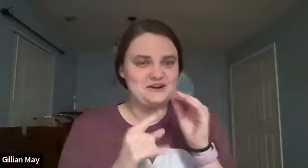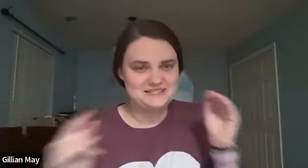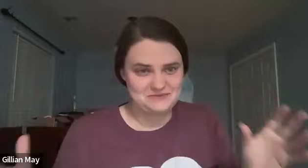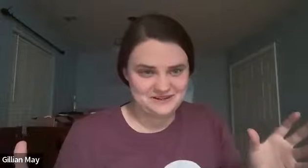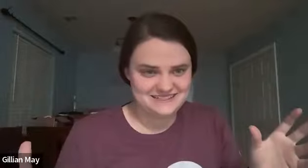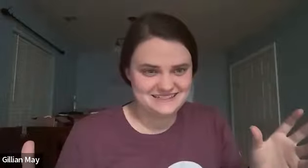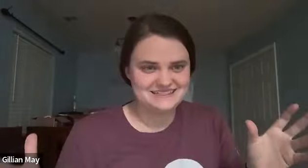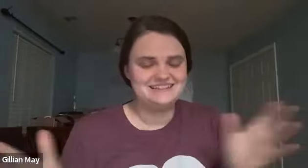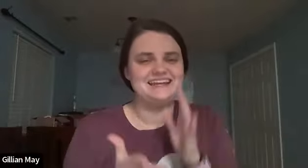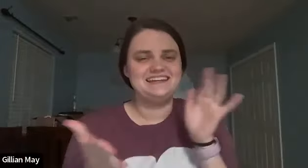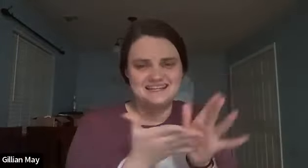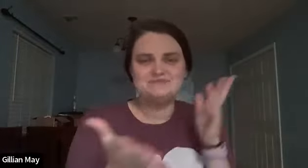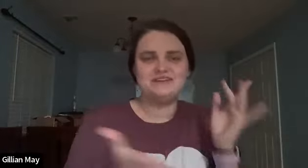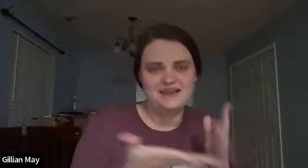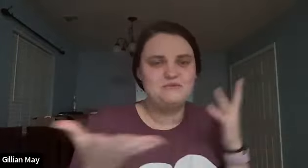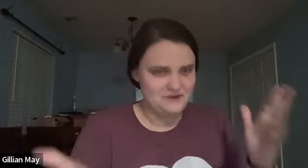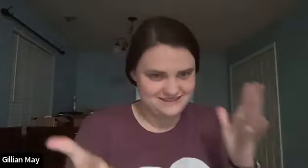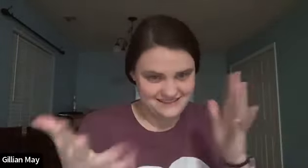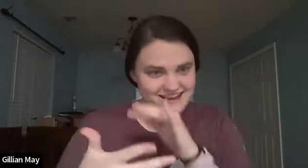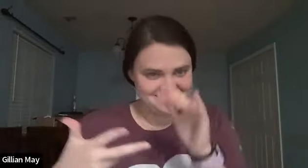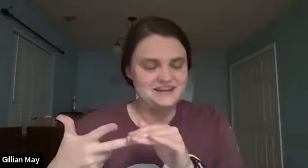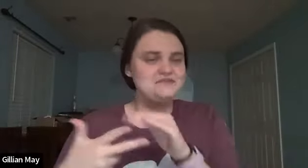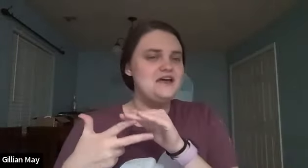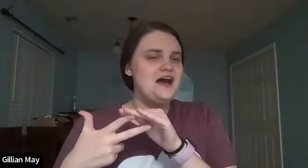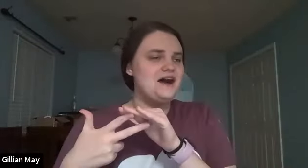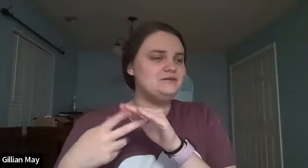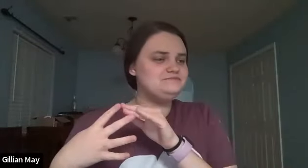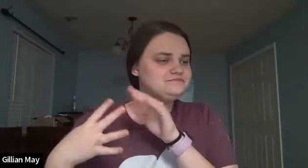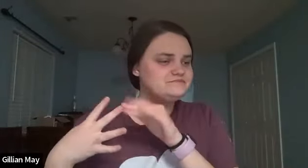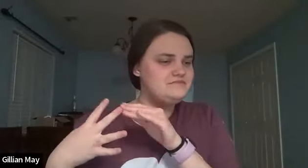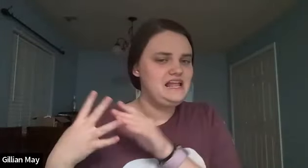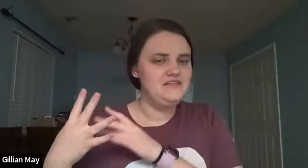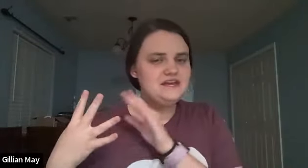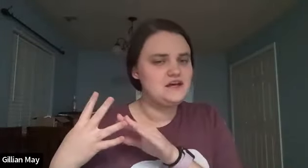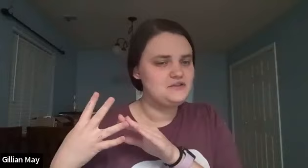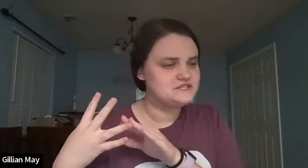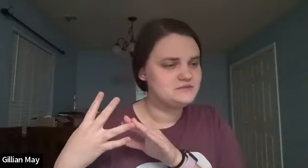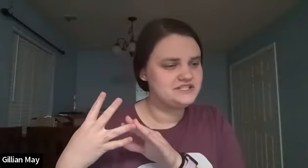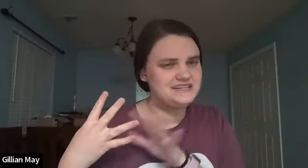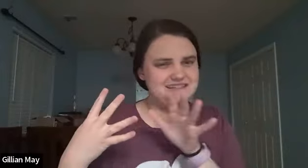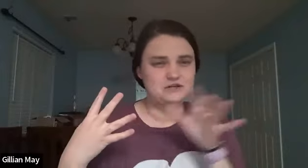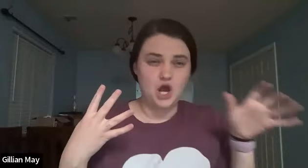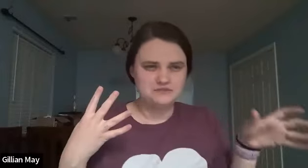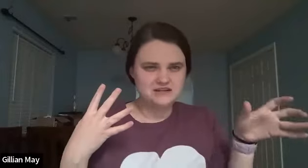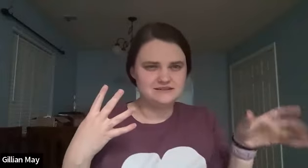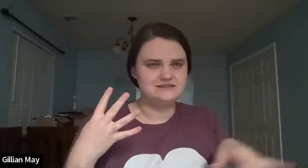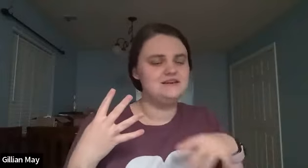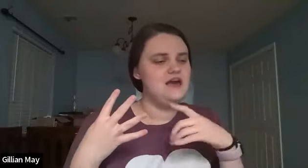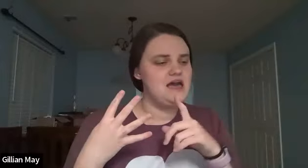Courtesy words, like nice, polite words, that kind of stuff. And then another one's going to be just like different objects,